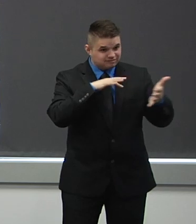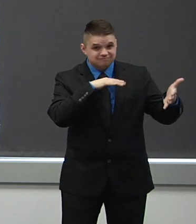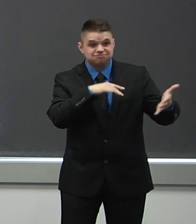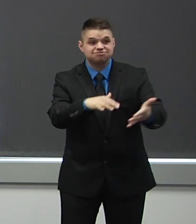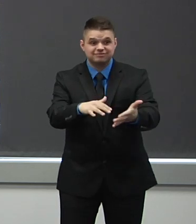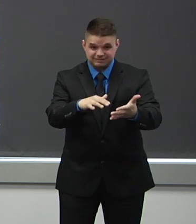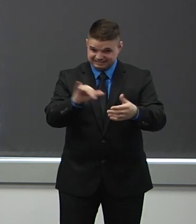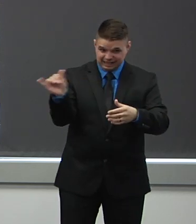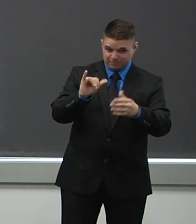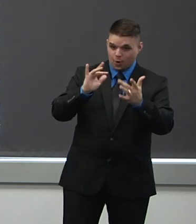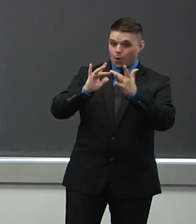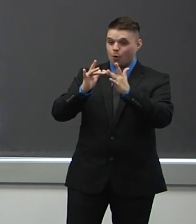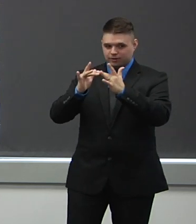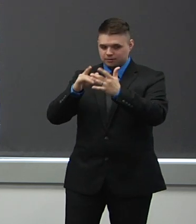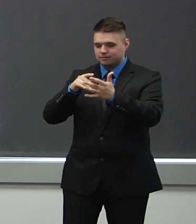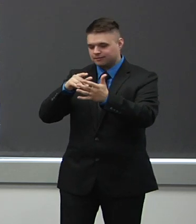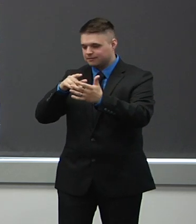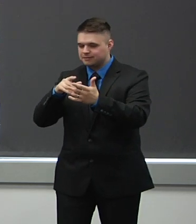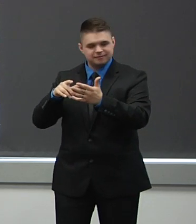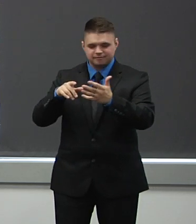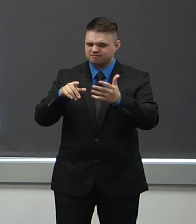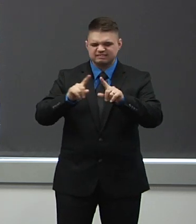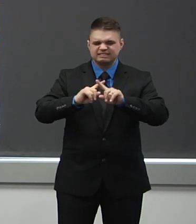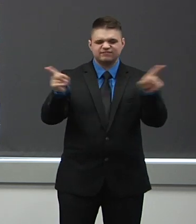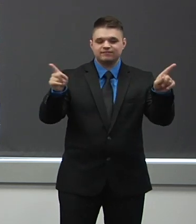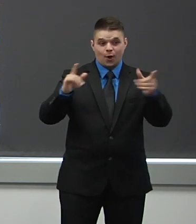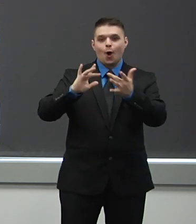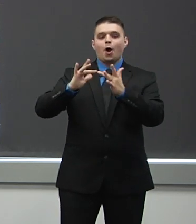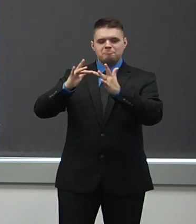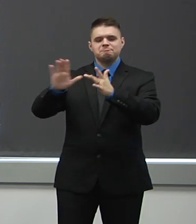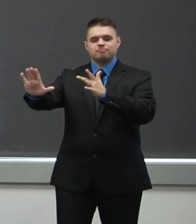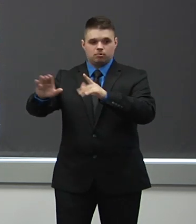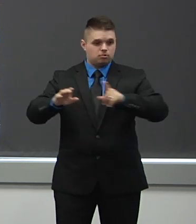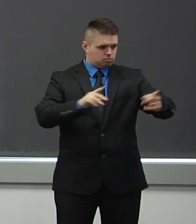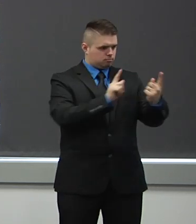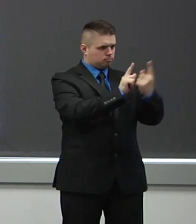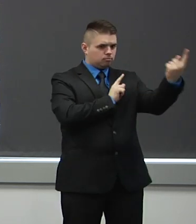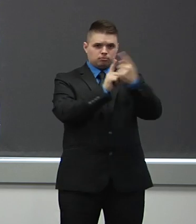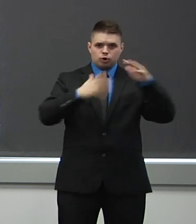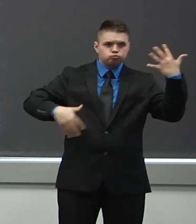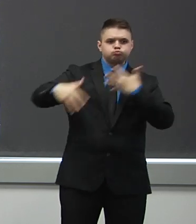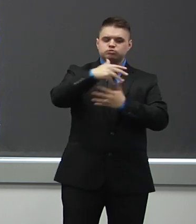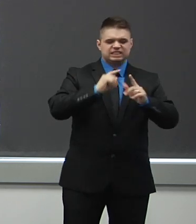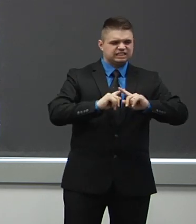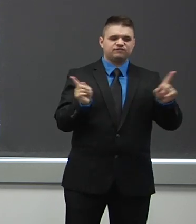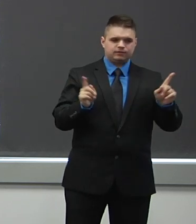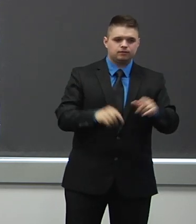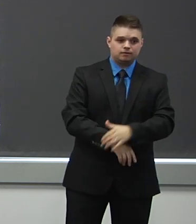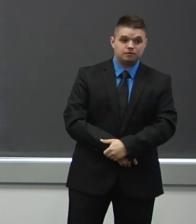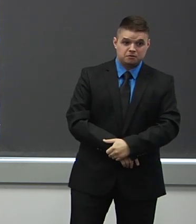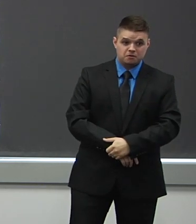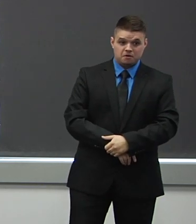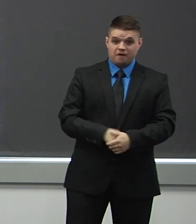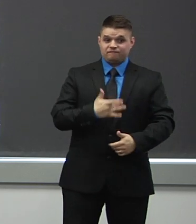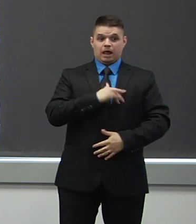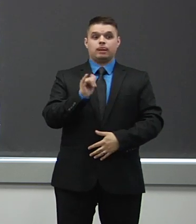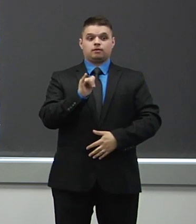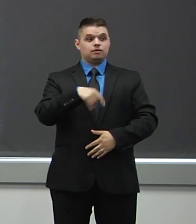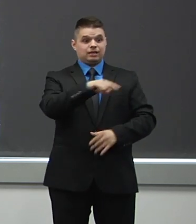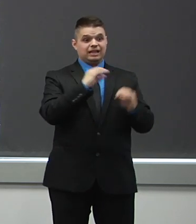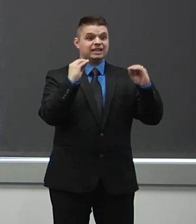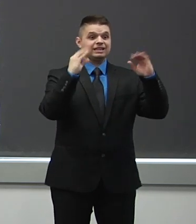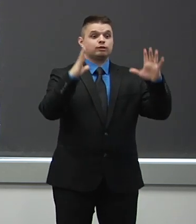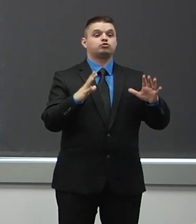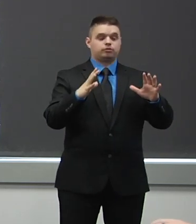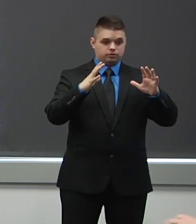although it is online learning in some cases. It can take on the look of a teacher working with a large group of